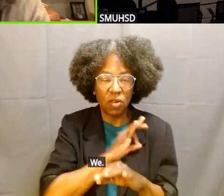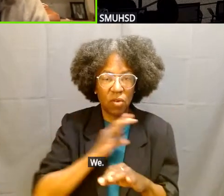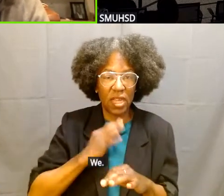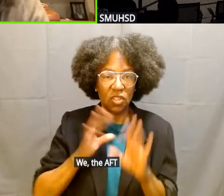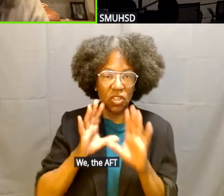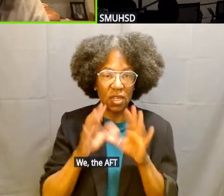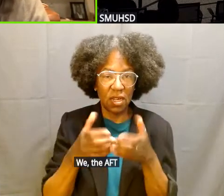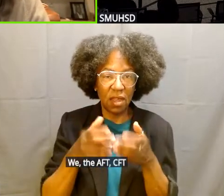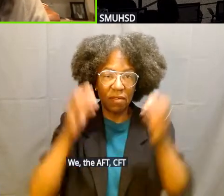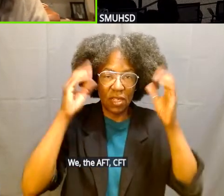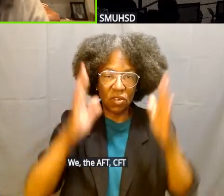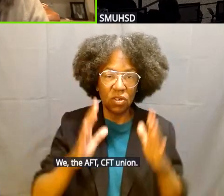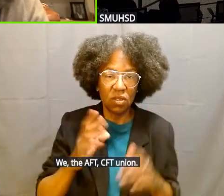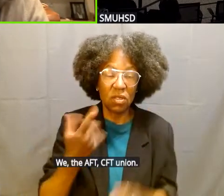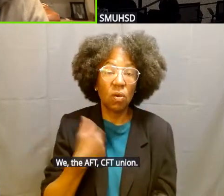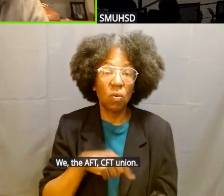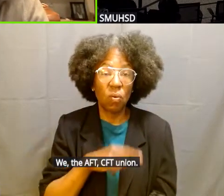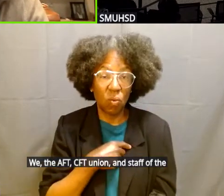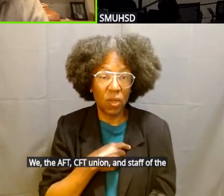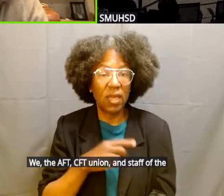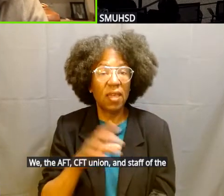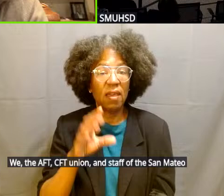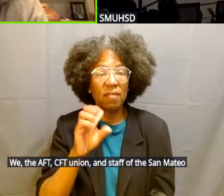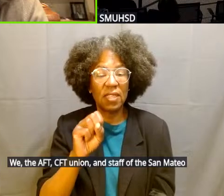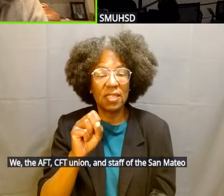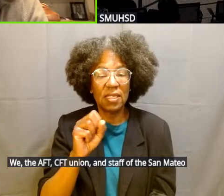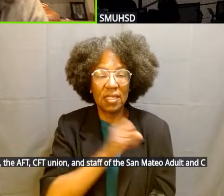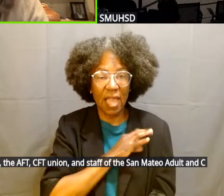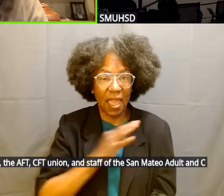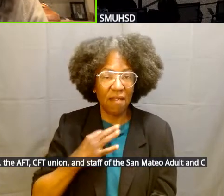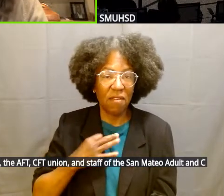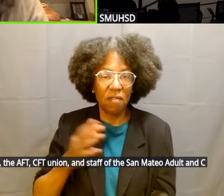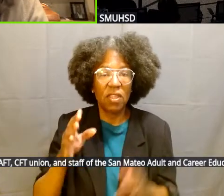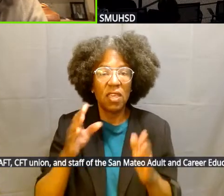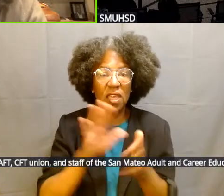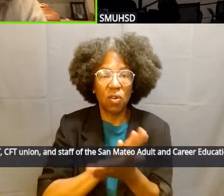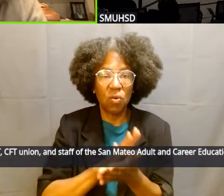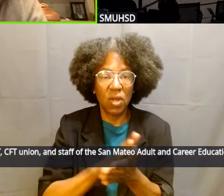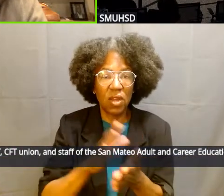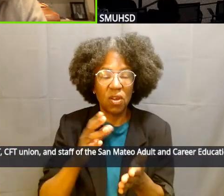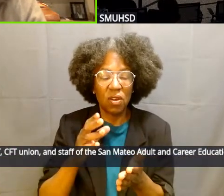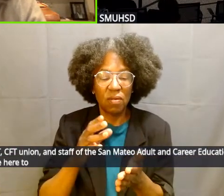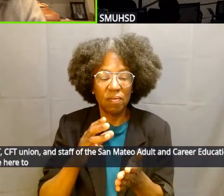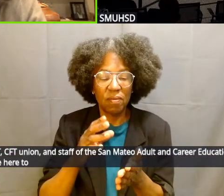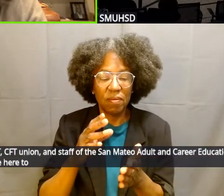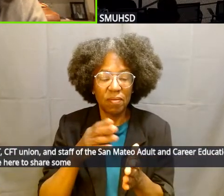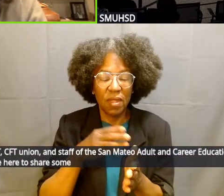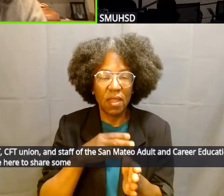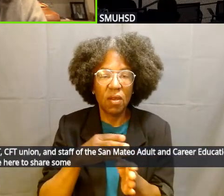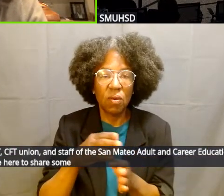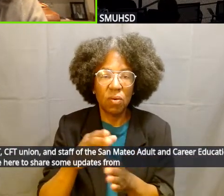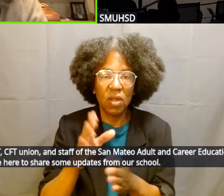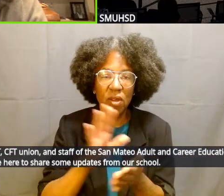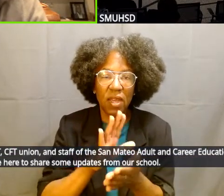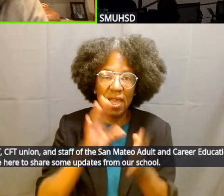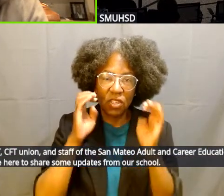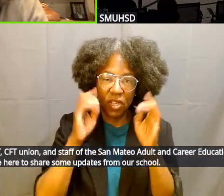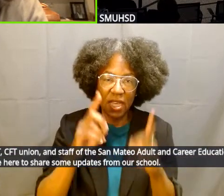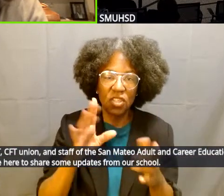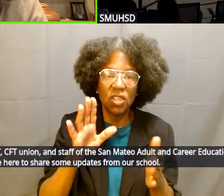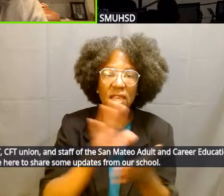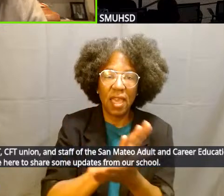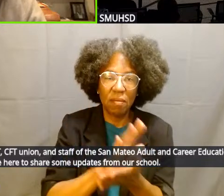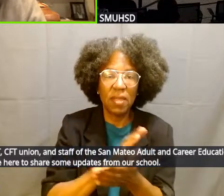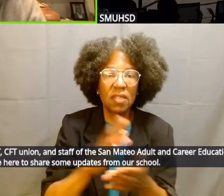AFT-CFT Union and staff of the San Mateo Adult and Career Education Campus are here to share some updates from our school.